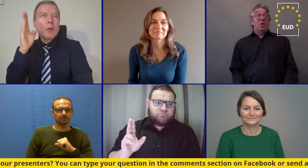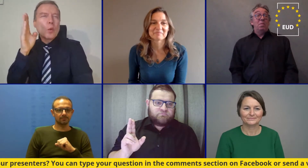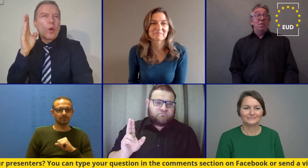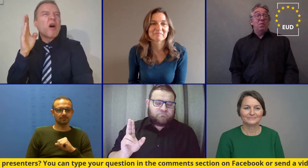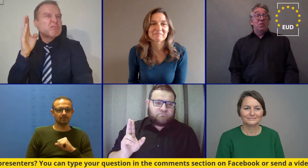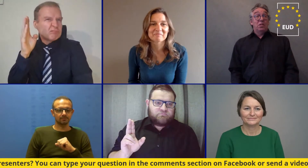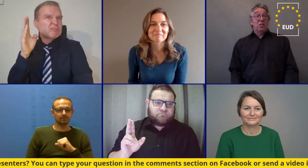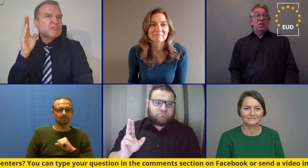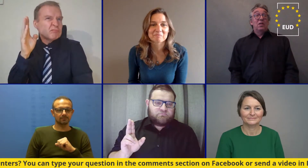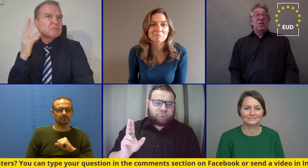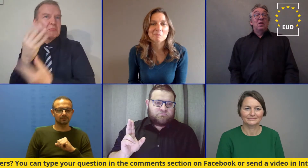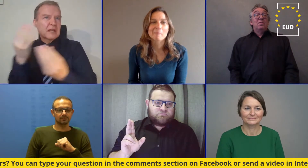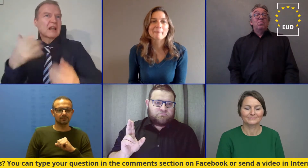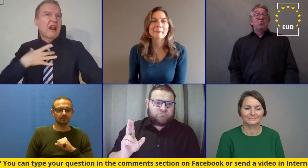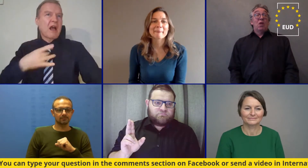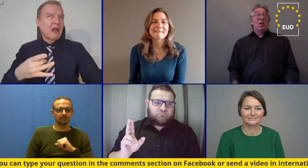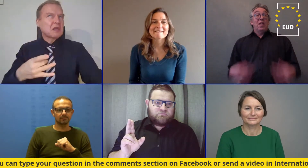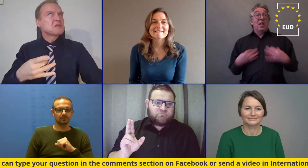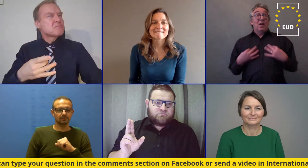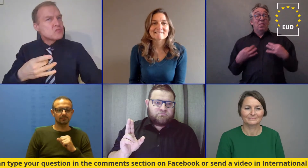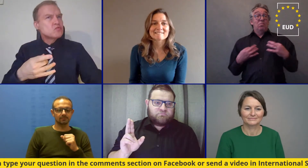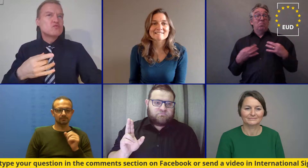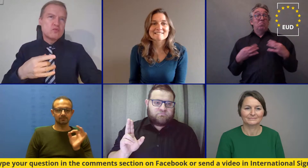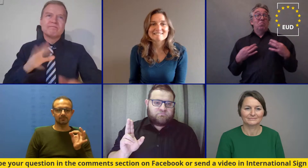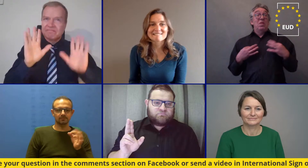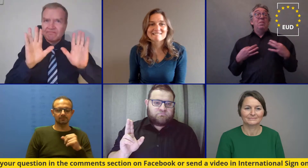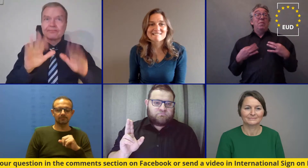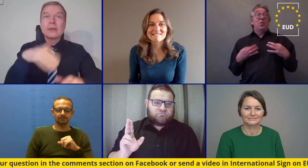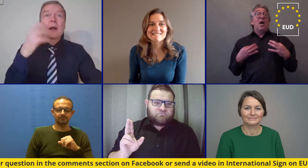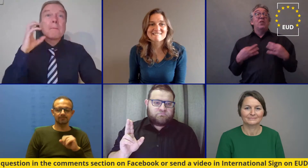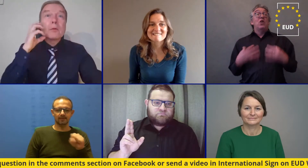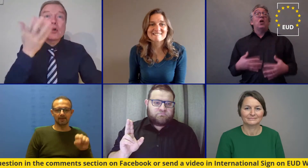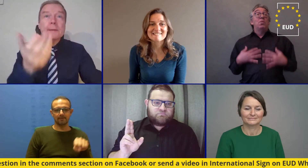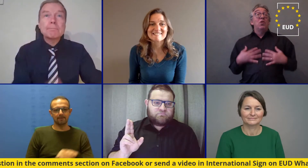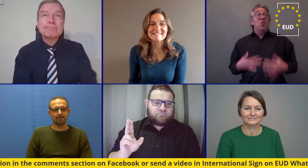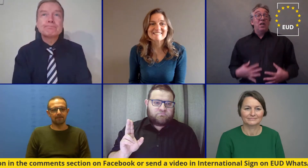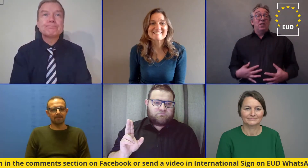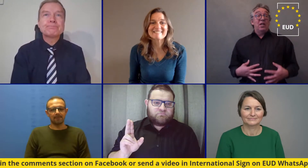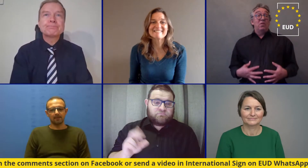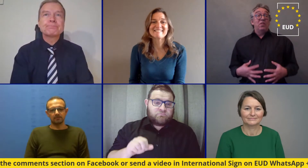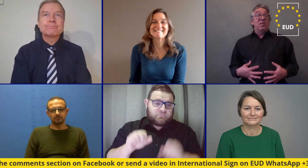people. I think many people like dark blue as an outfit.